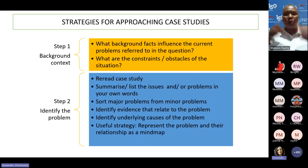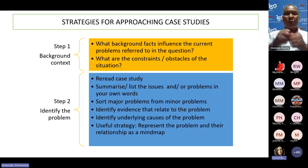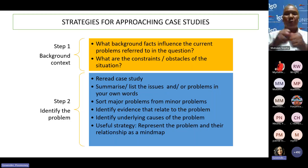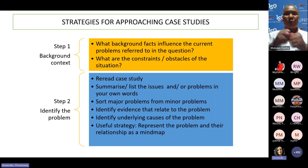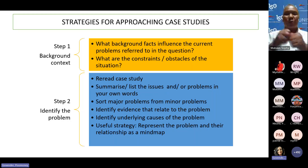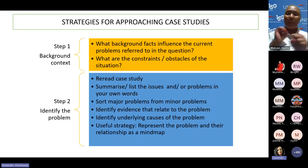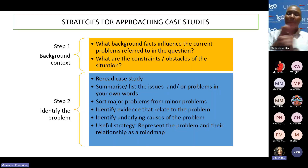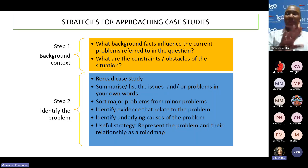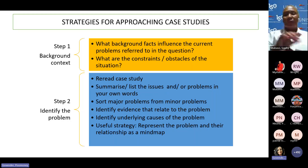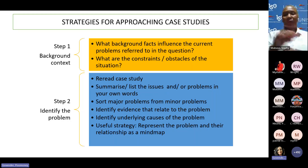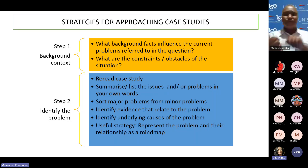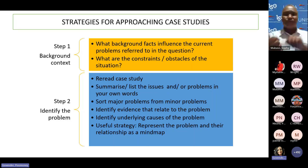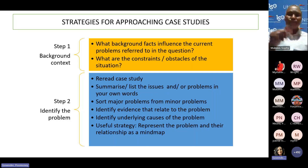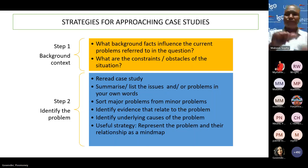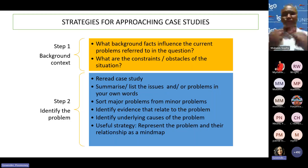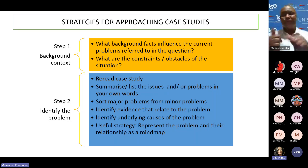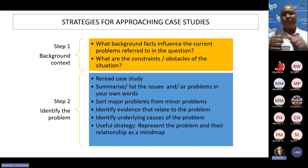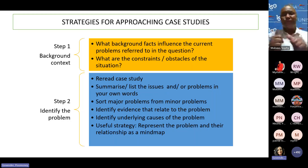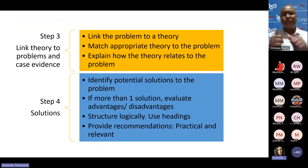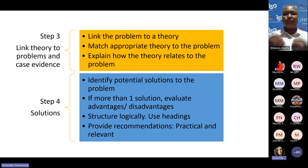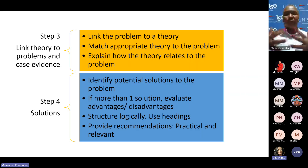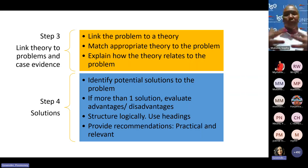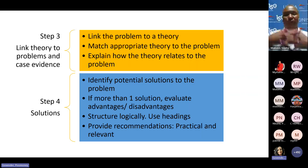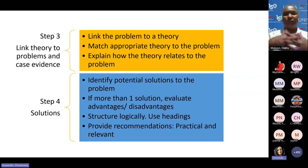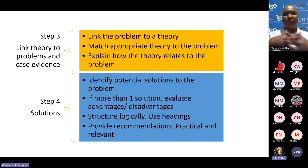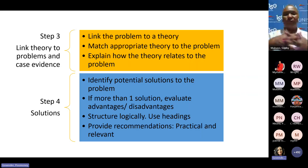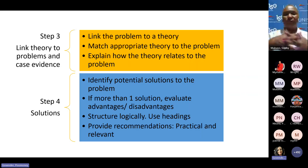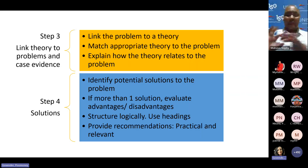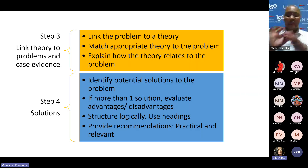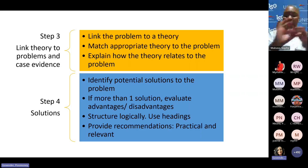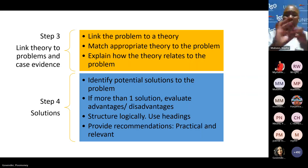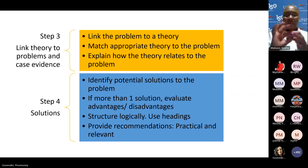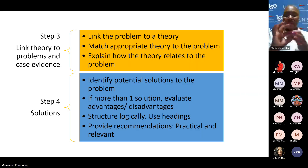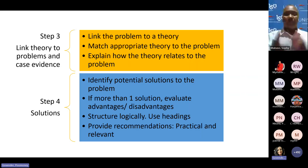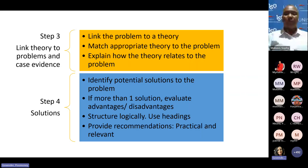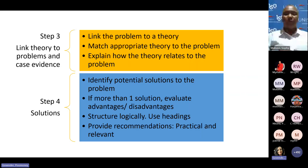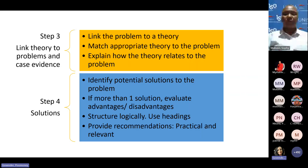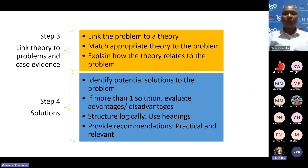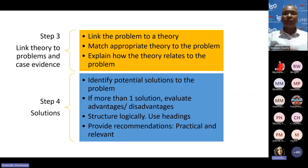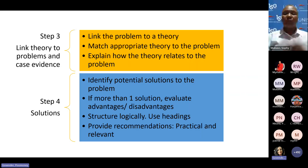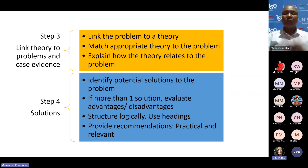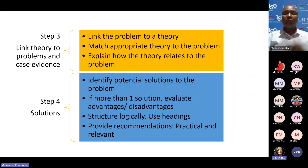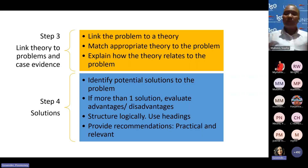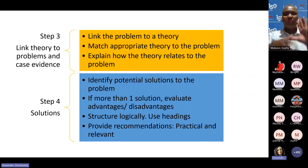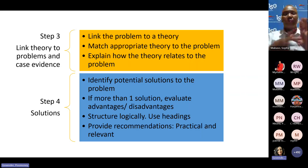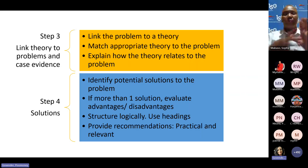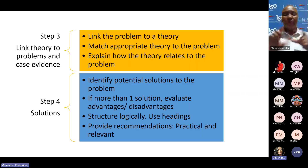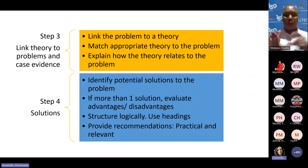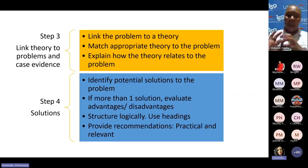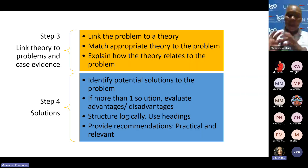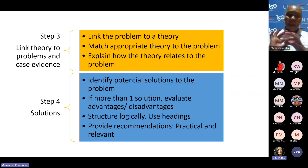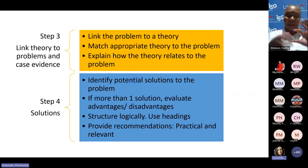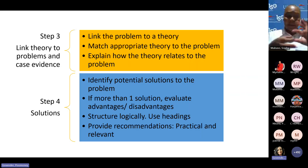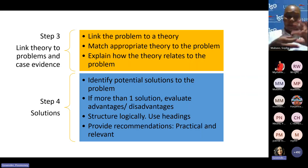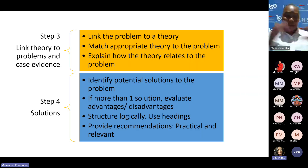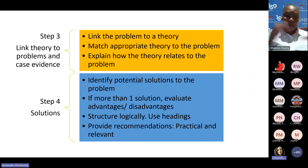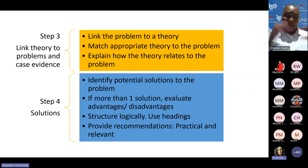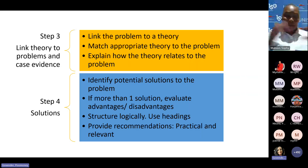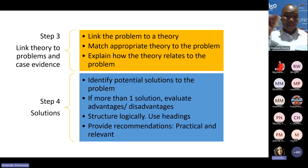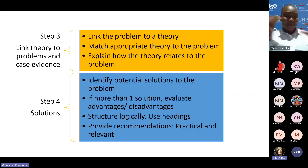and creates a bigger problem. Okay, the relationship. Then you would link the problem in your